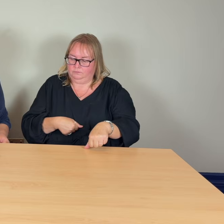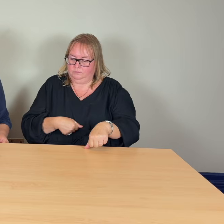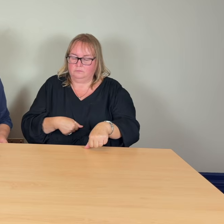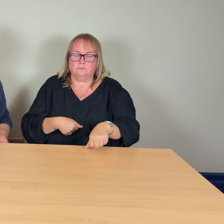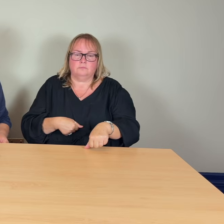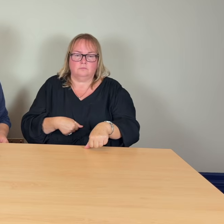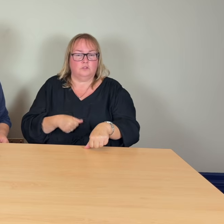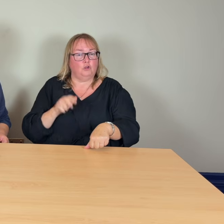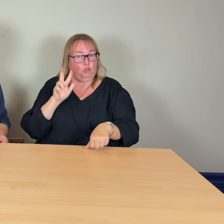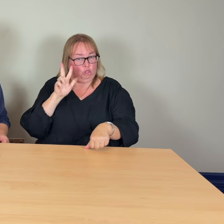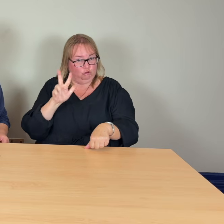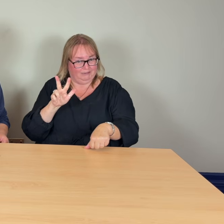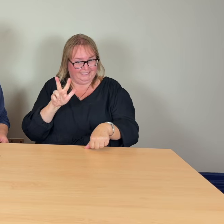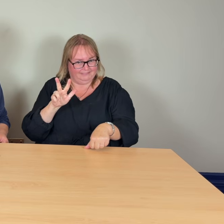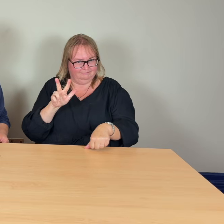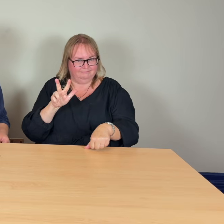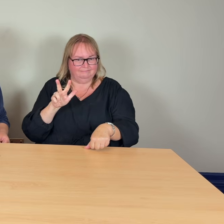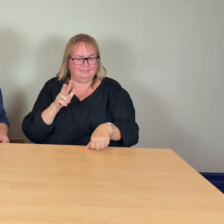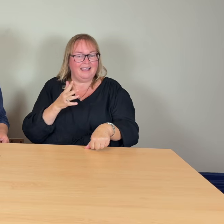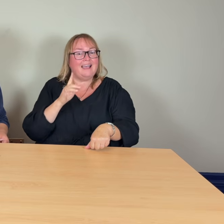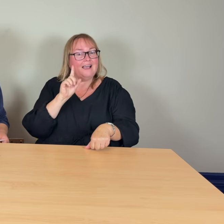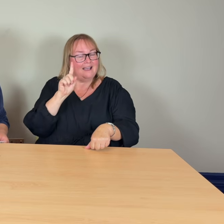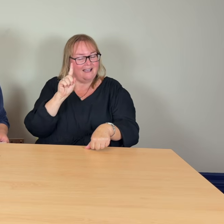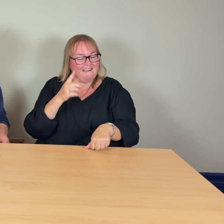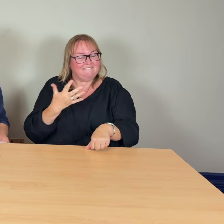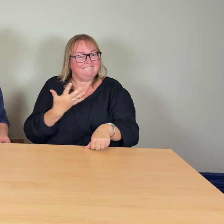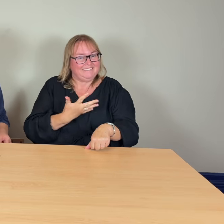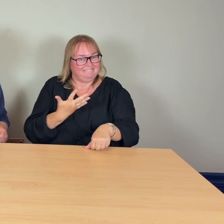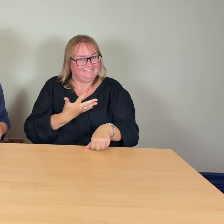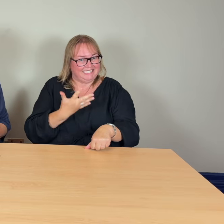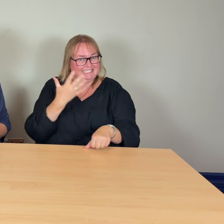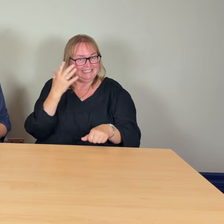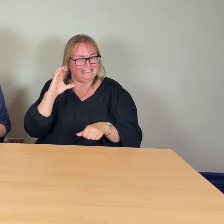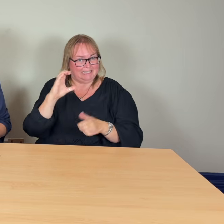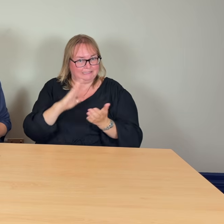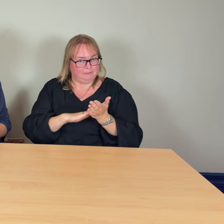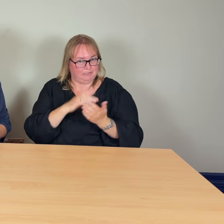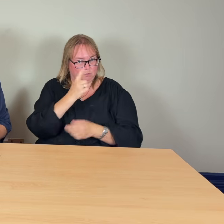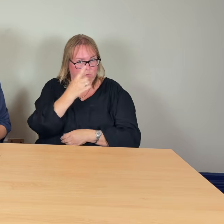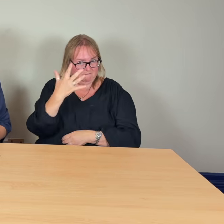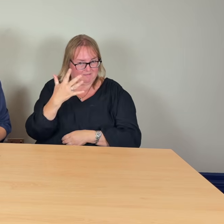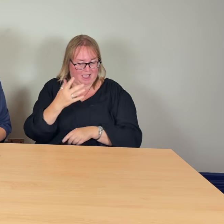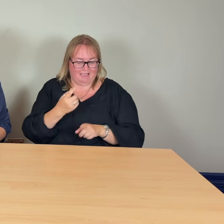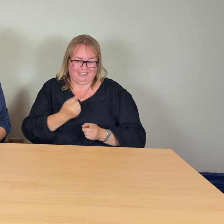3 pieces of tape about 15 centimetres long.